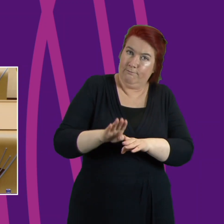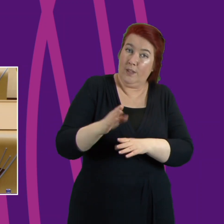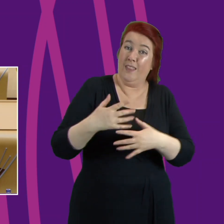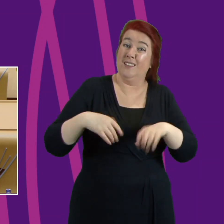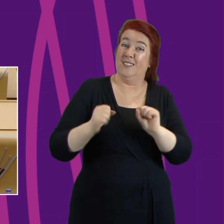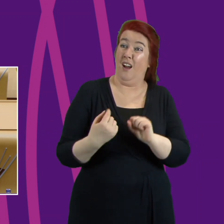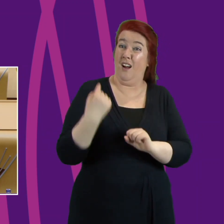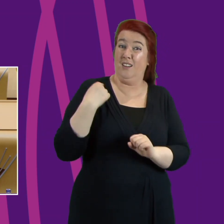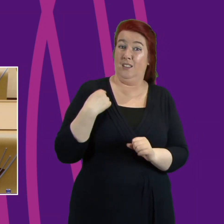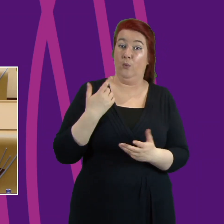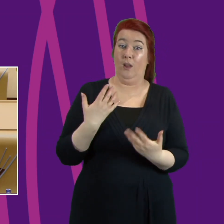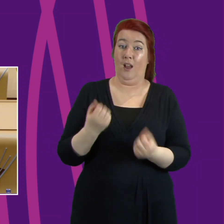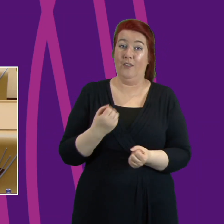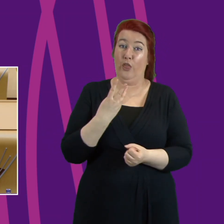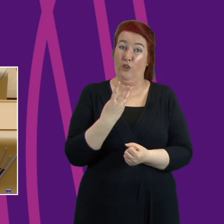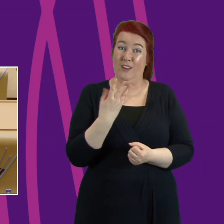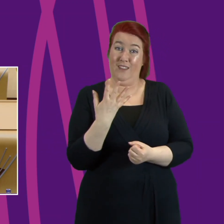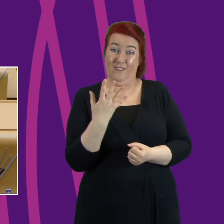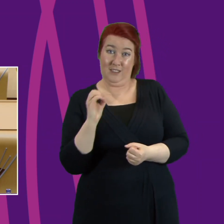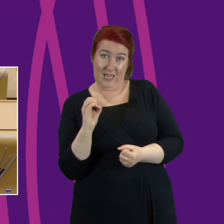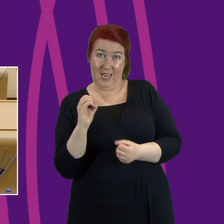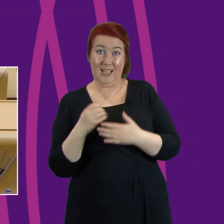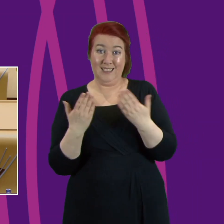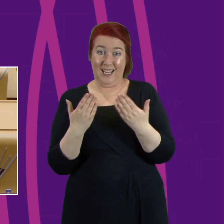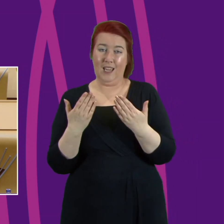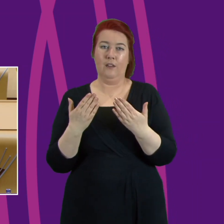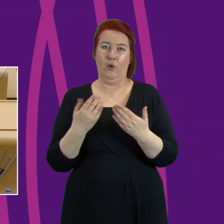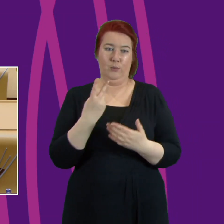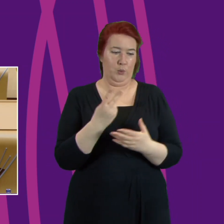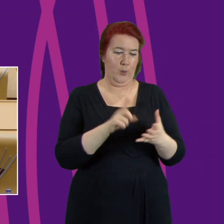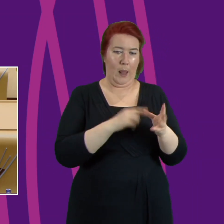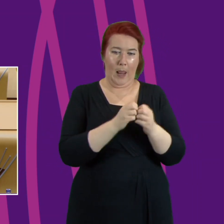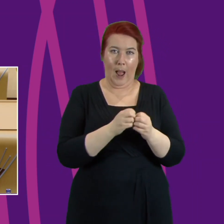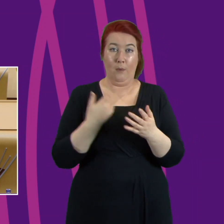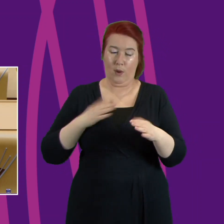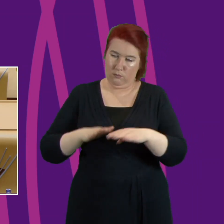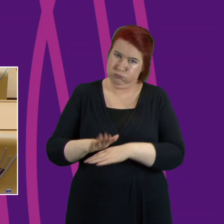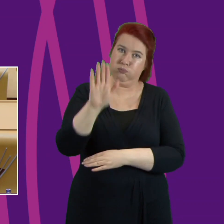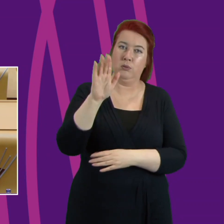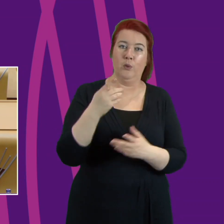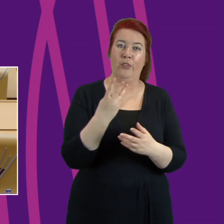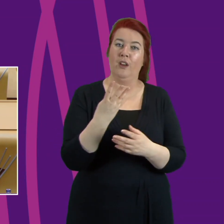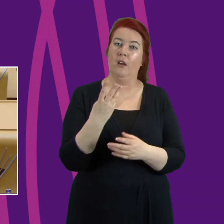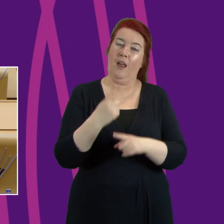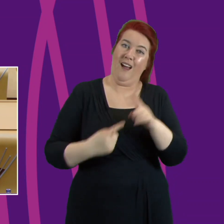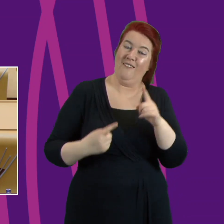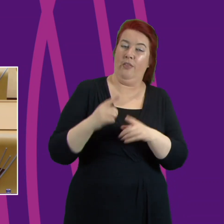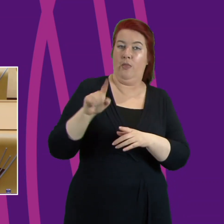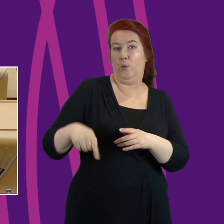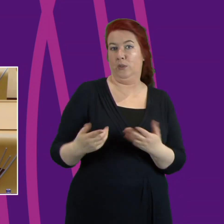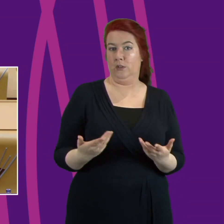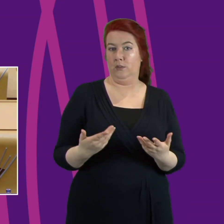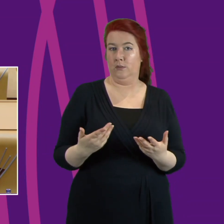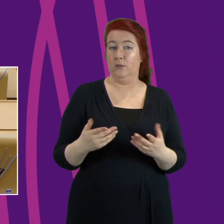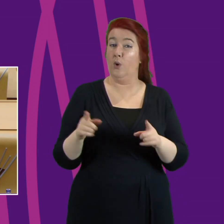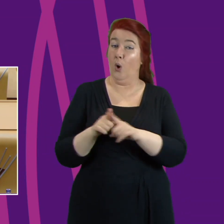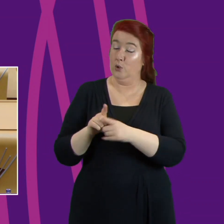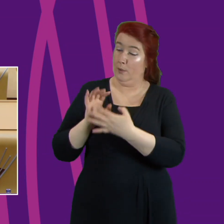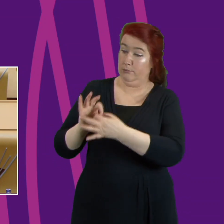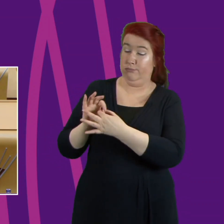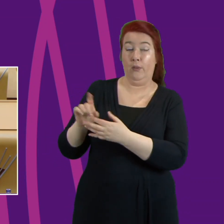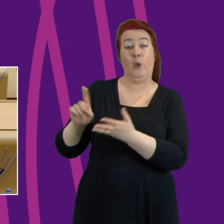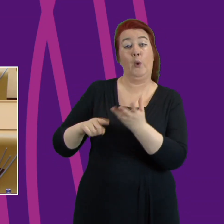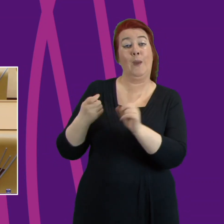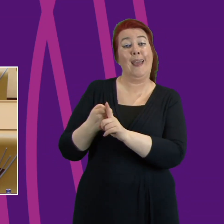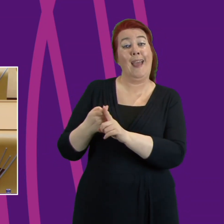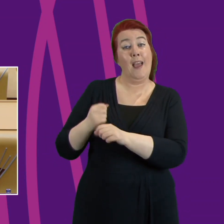was 350 tests per day from 2 labs. We also continue to work with the UK Government on its testing